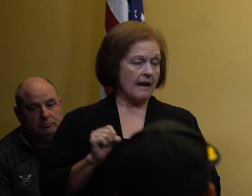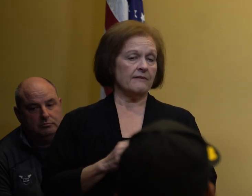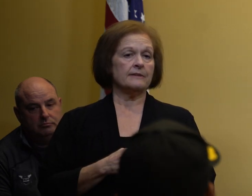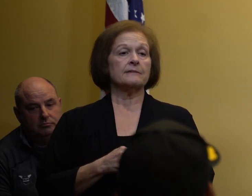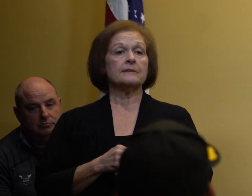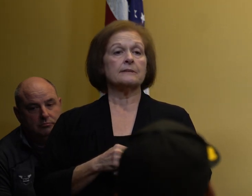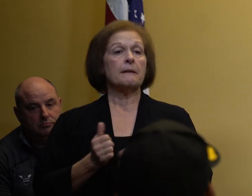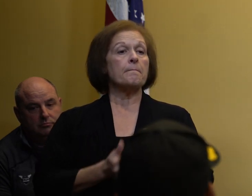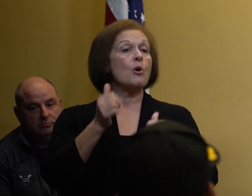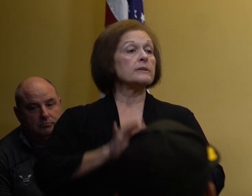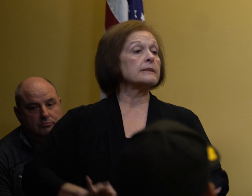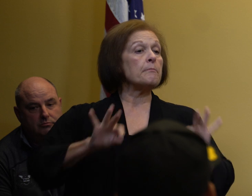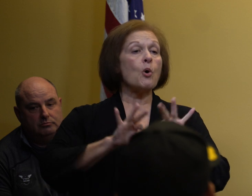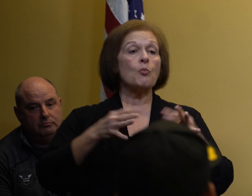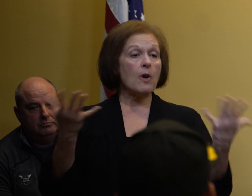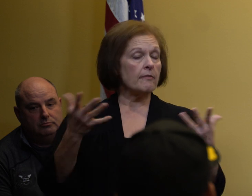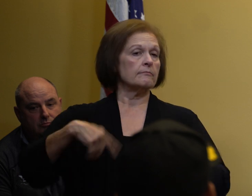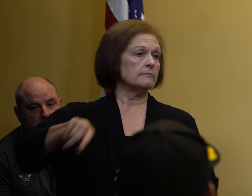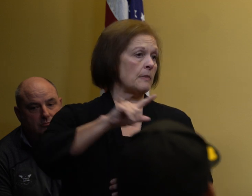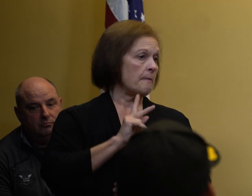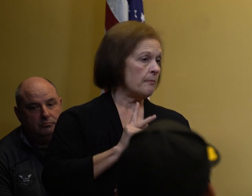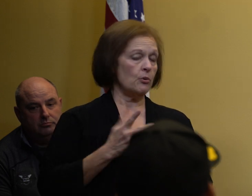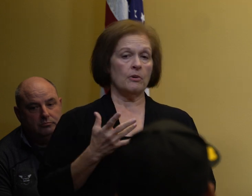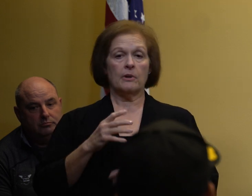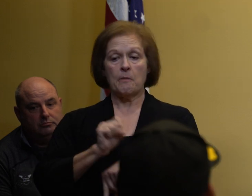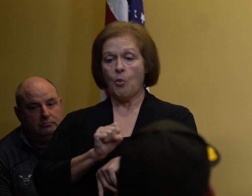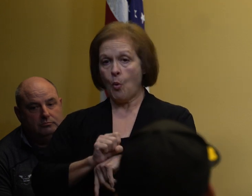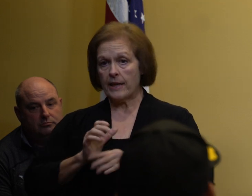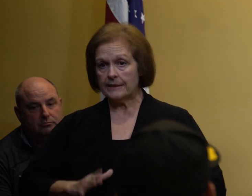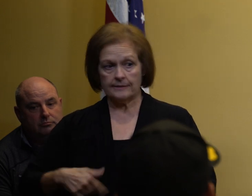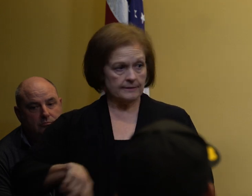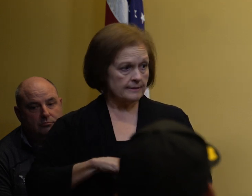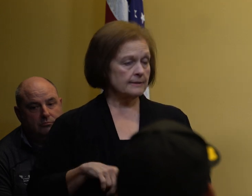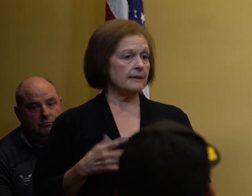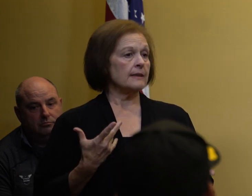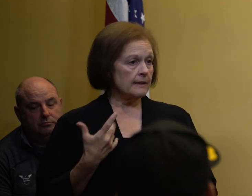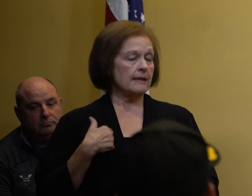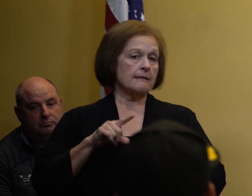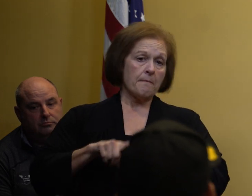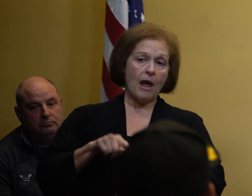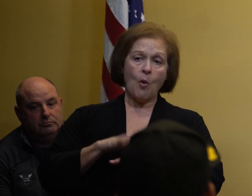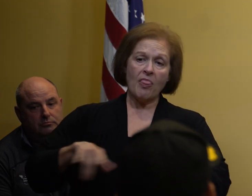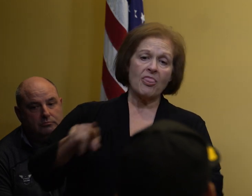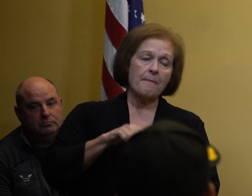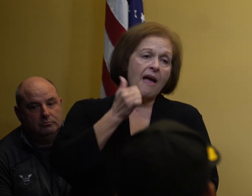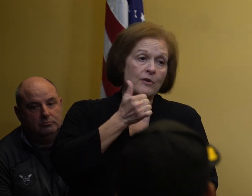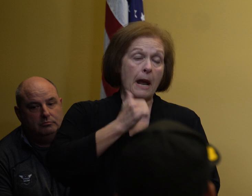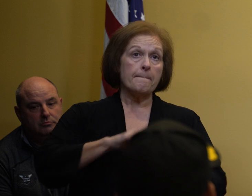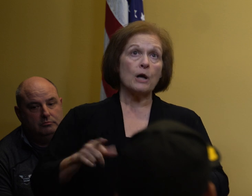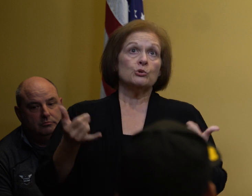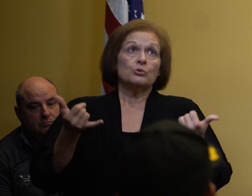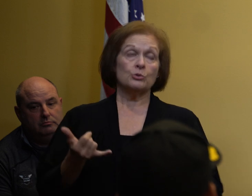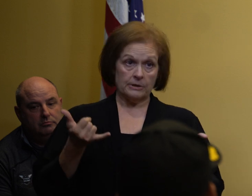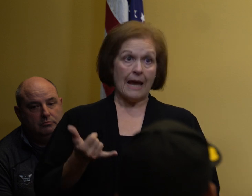greatest assets are our people, and particularly employees of the city of New Orleans, as I'm leaning on them every single day, but today